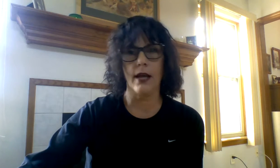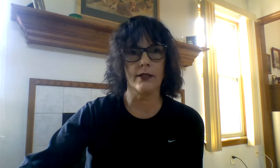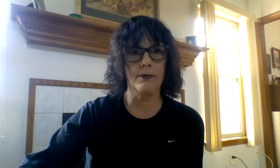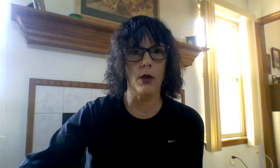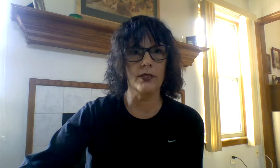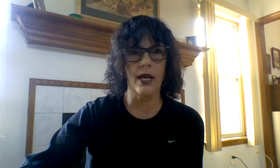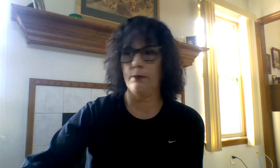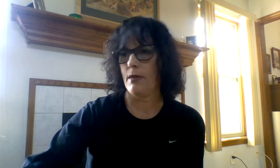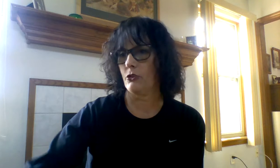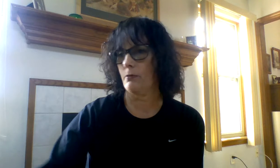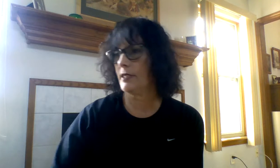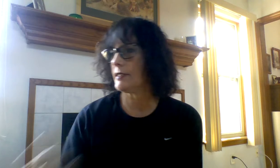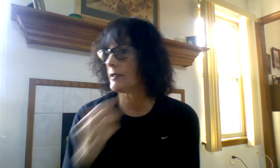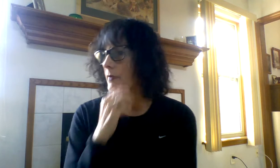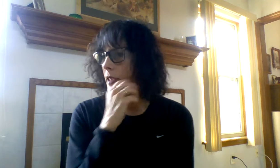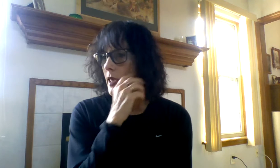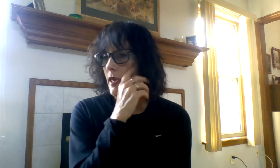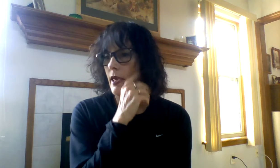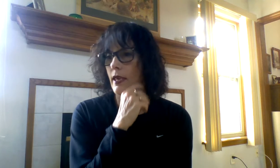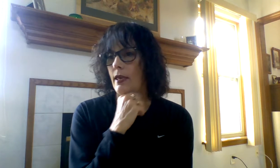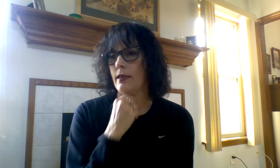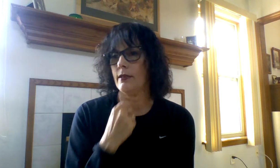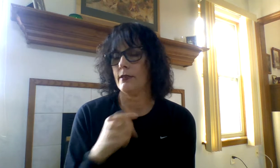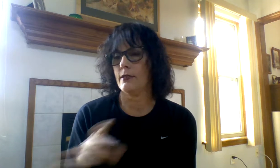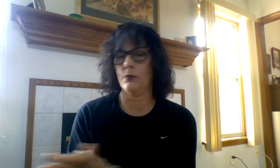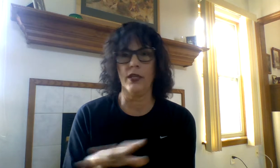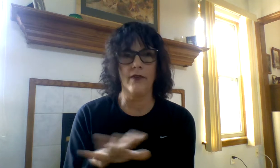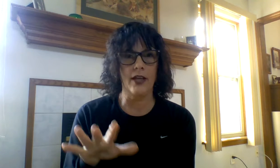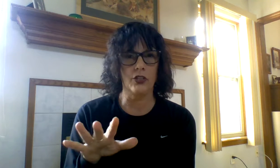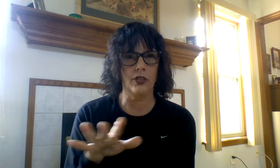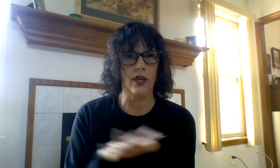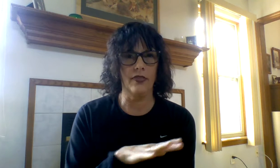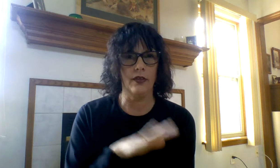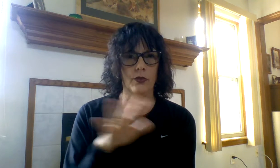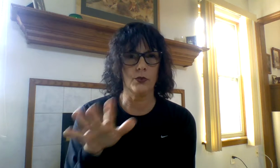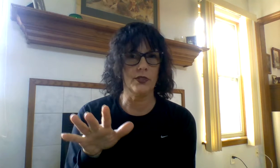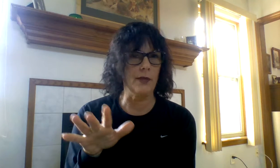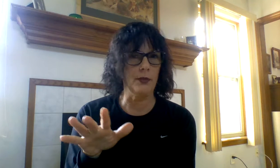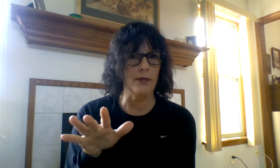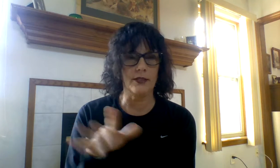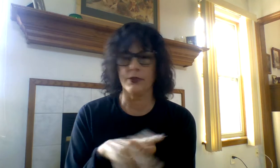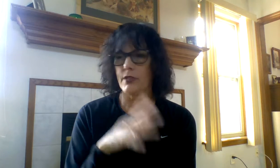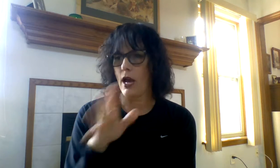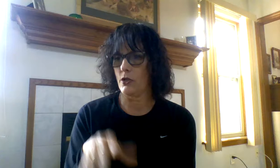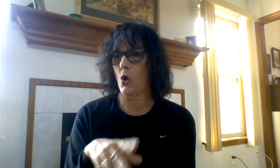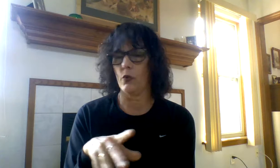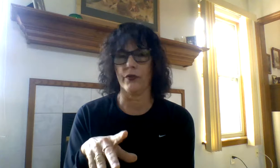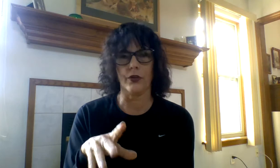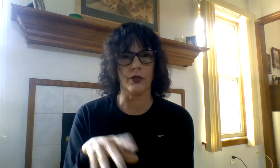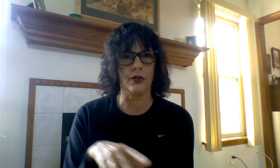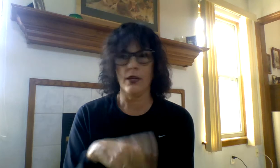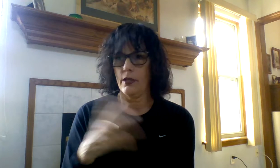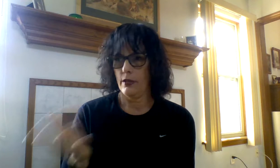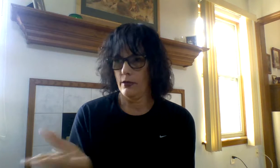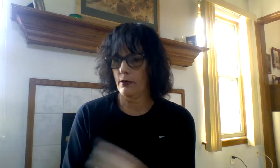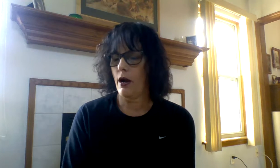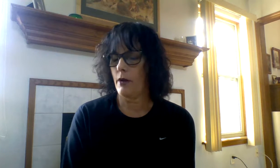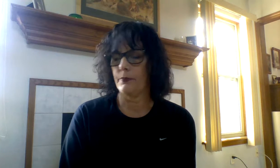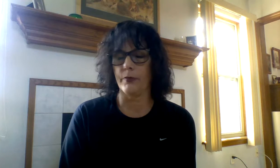talks about time measurements. And we have actually, I think, through supplementals gone over